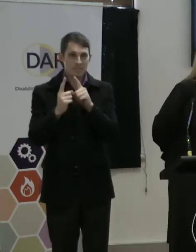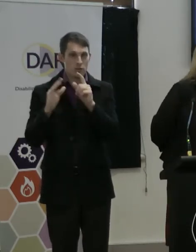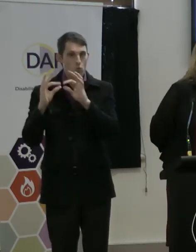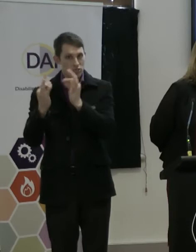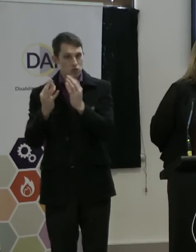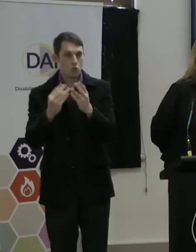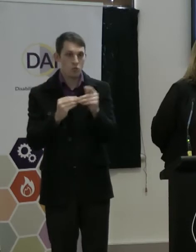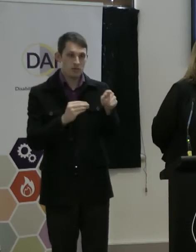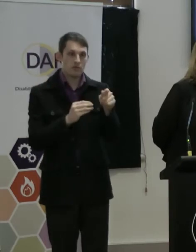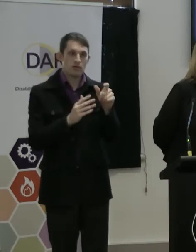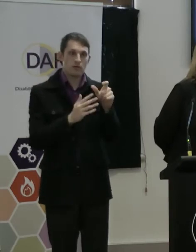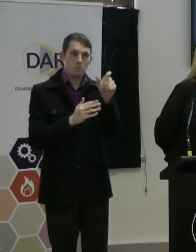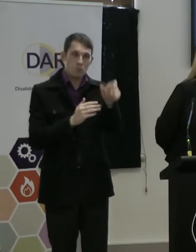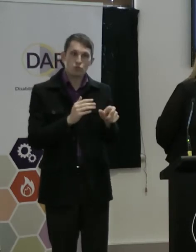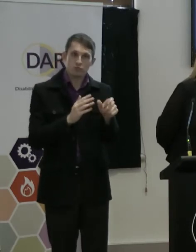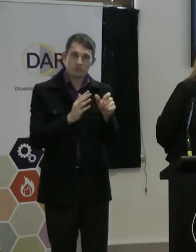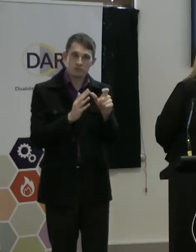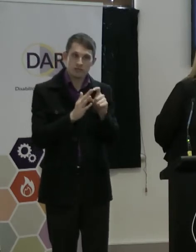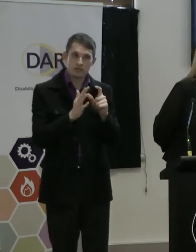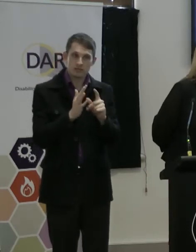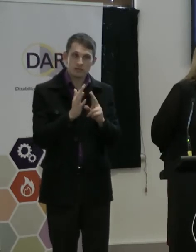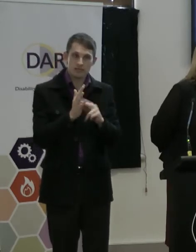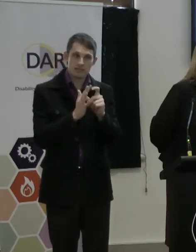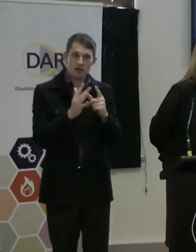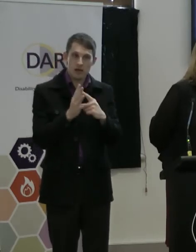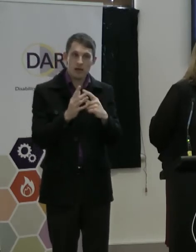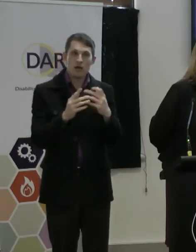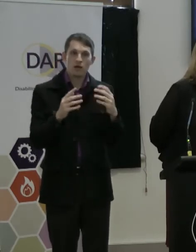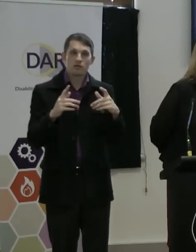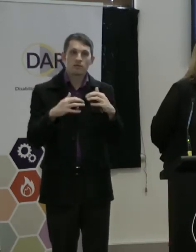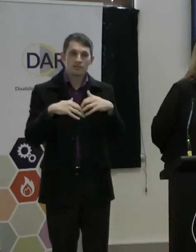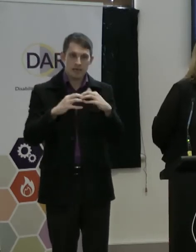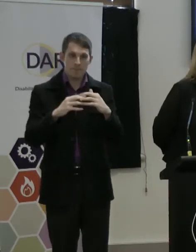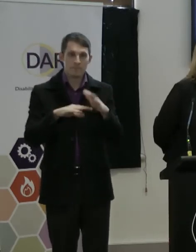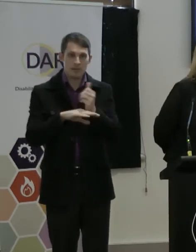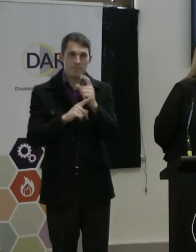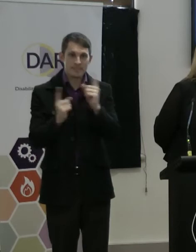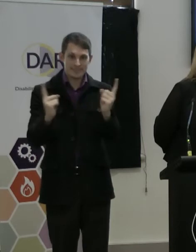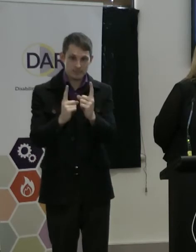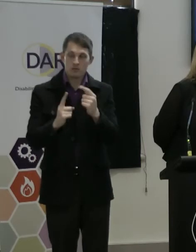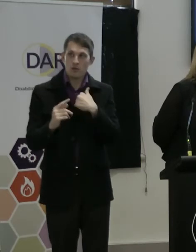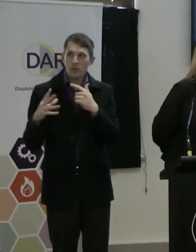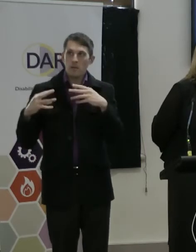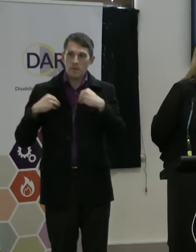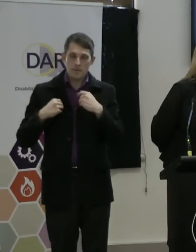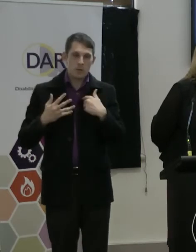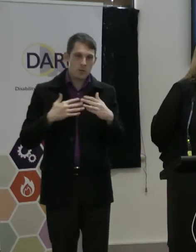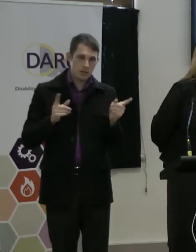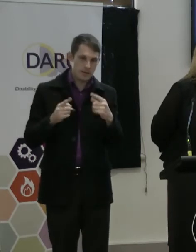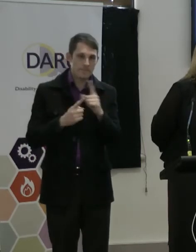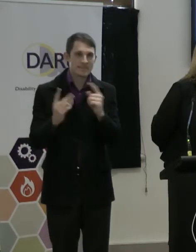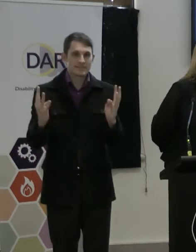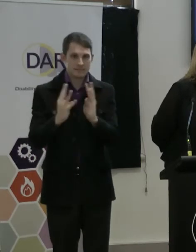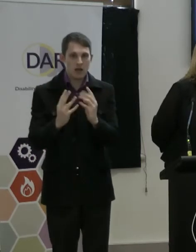that you could not help. So we had the meeting, came back from the meeting, I reported what had